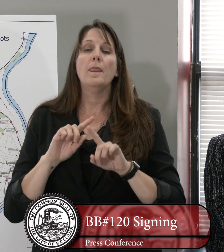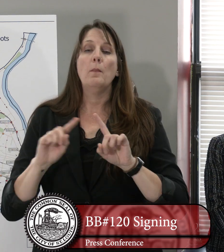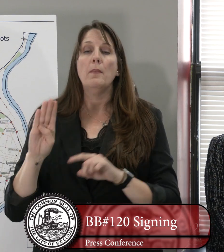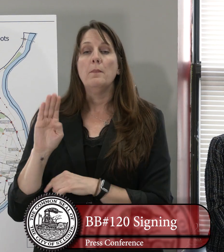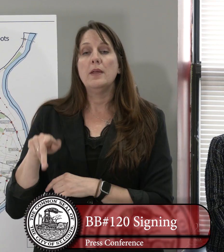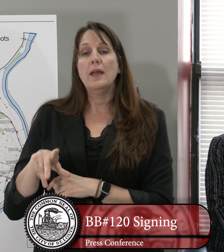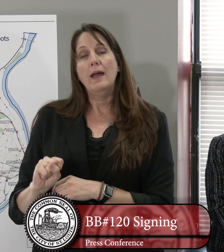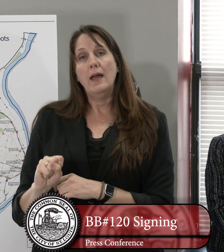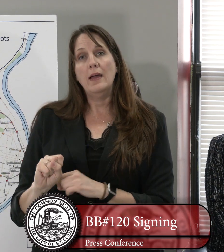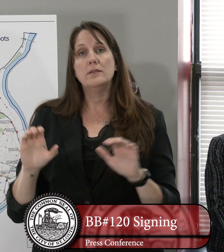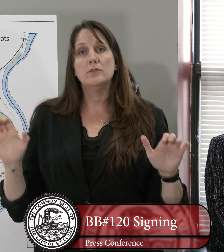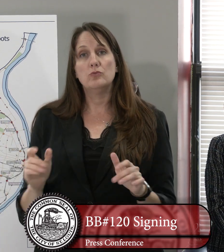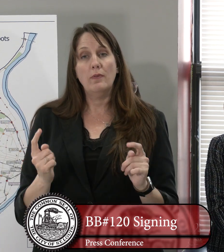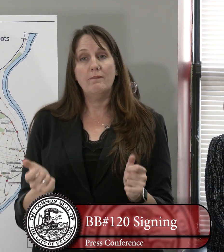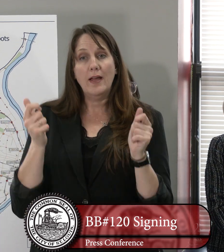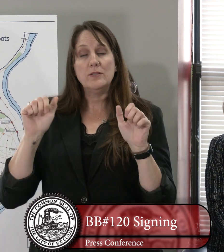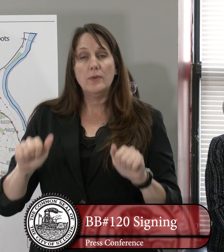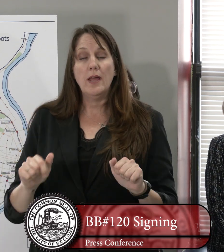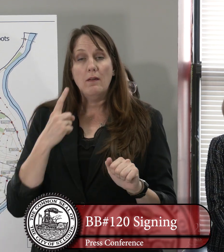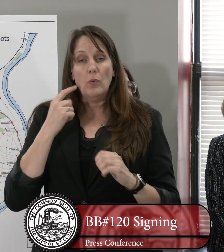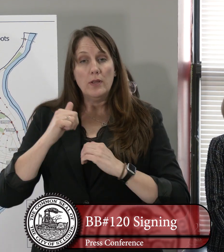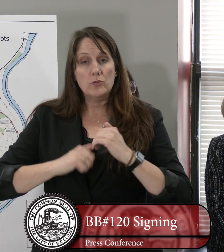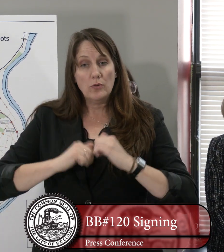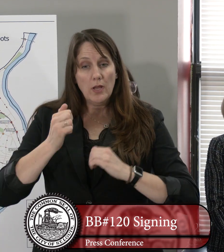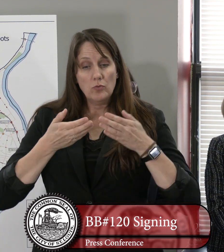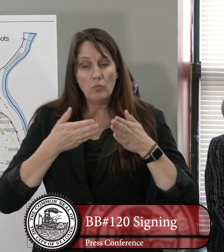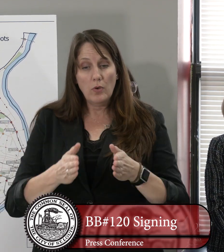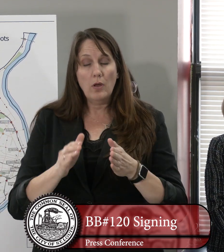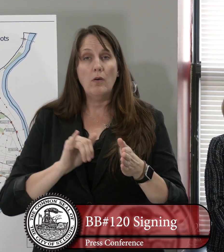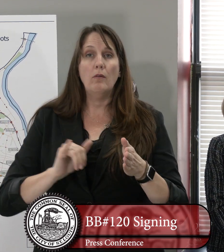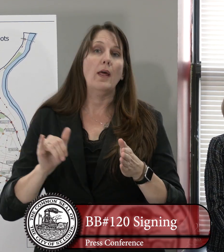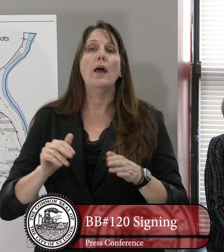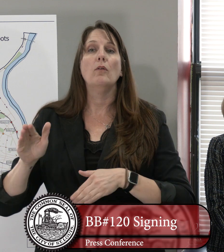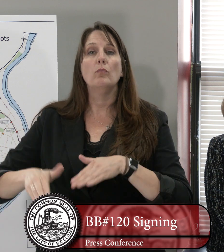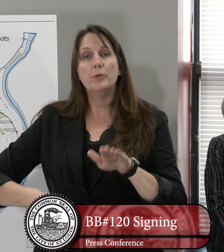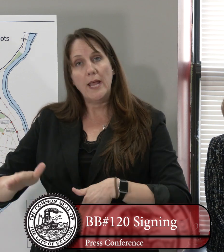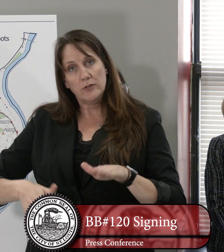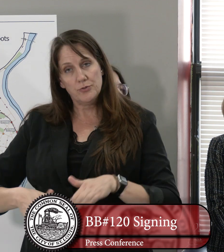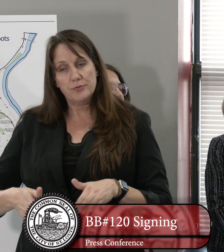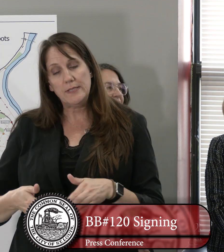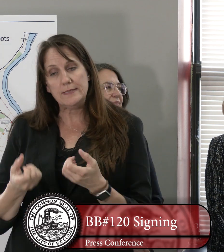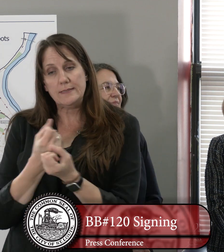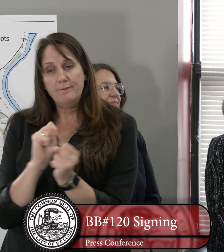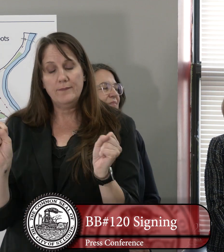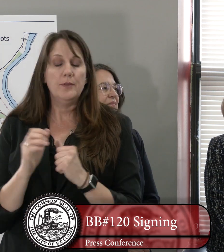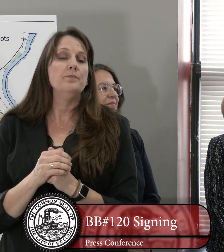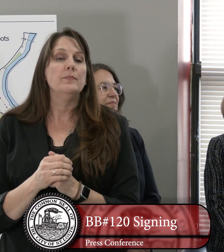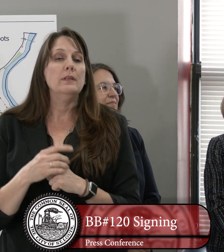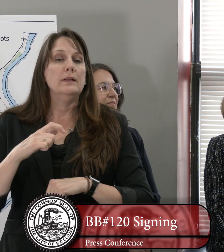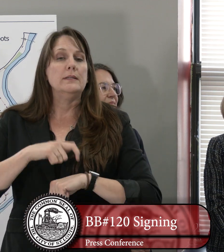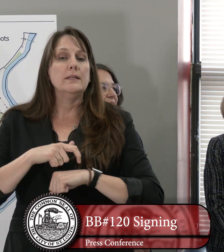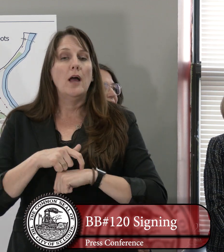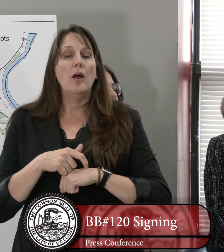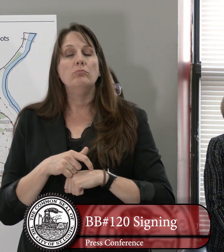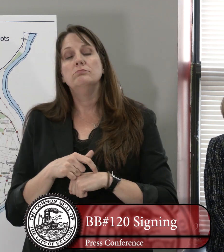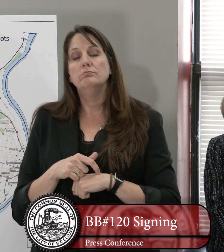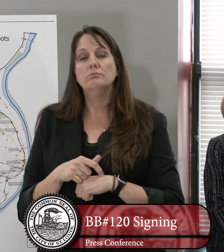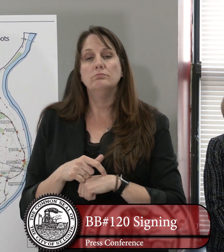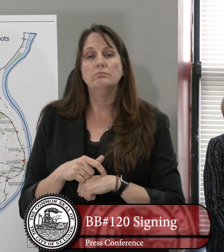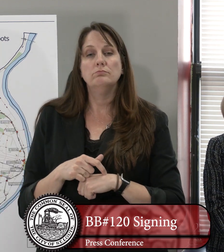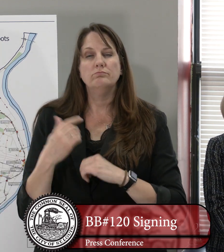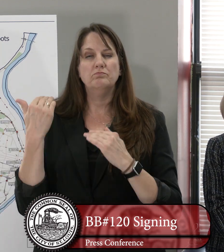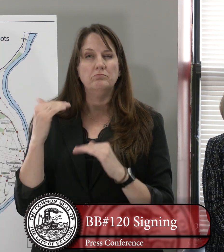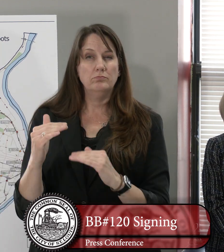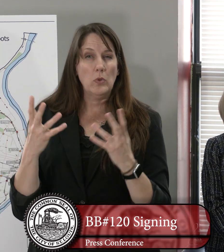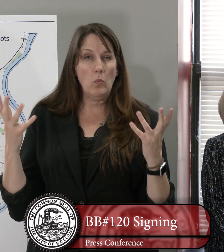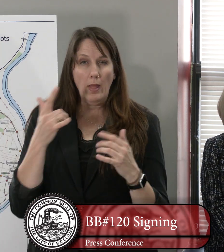as possible towards construction of road and pedestrian safety measures. The time frame for moving forward on these projects is